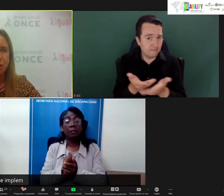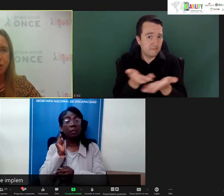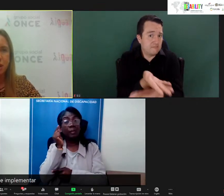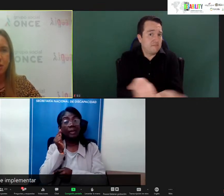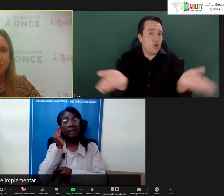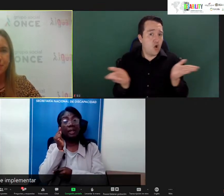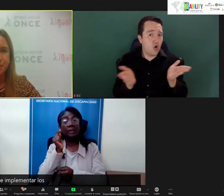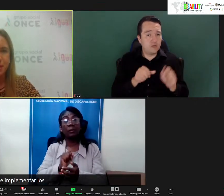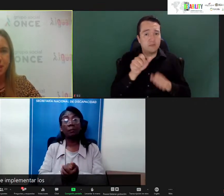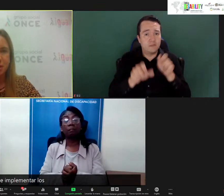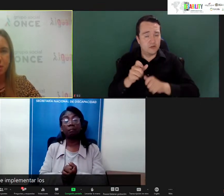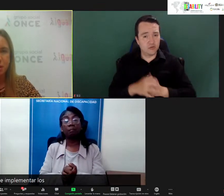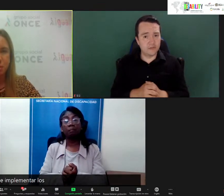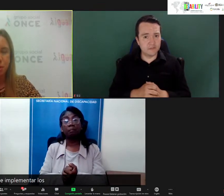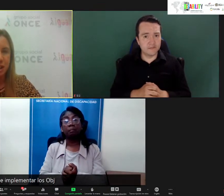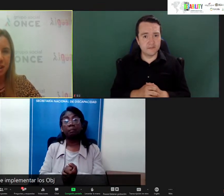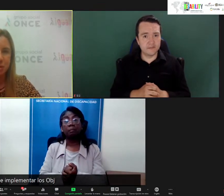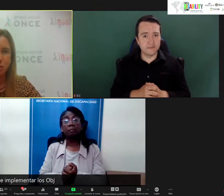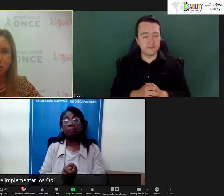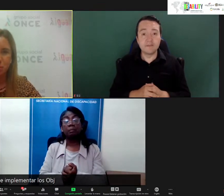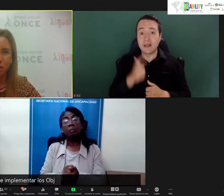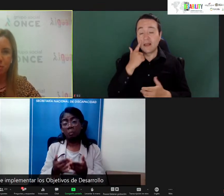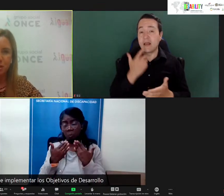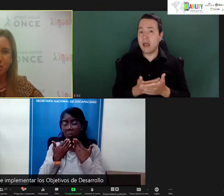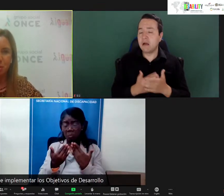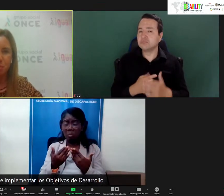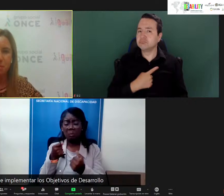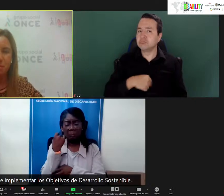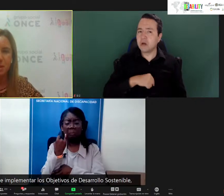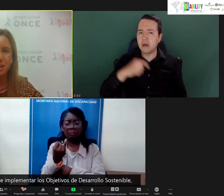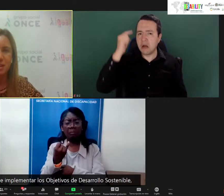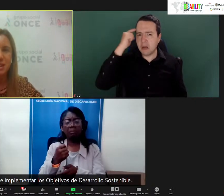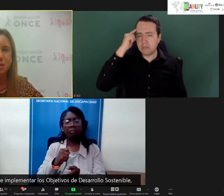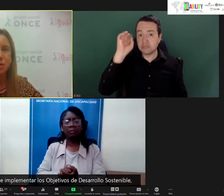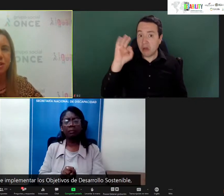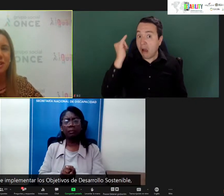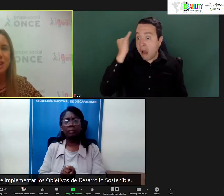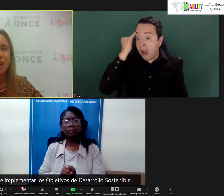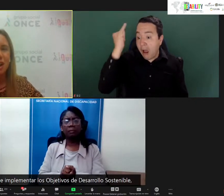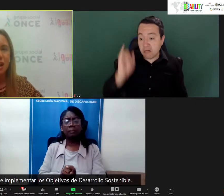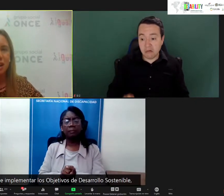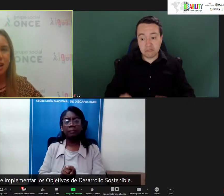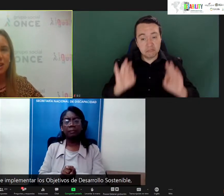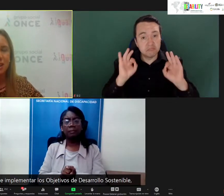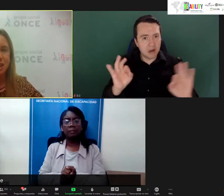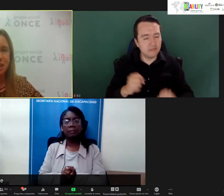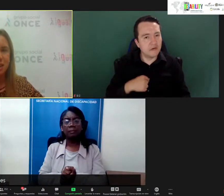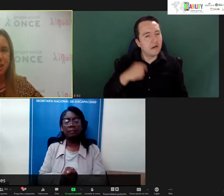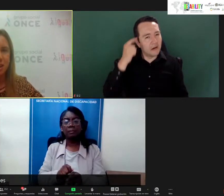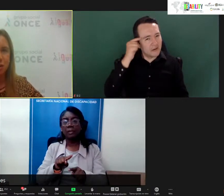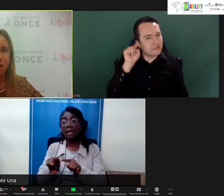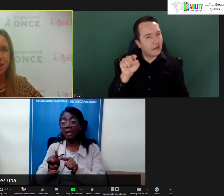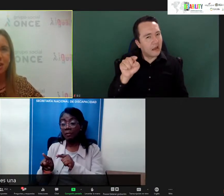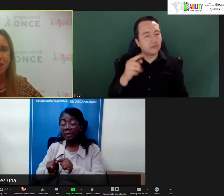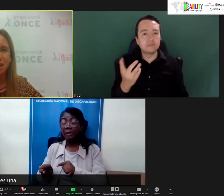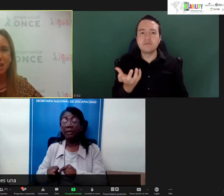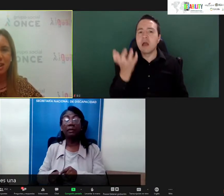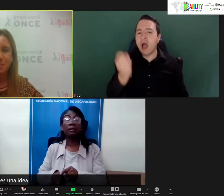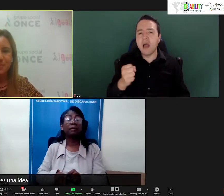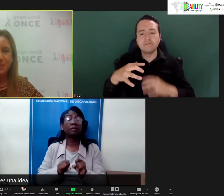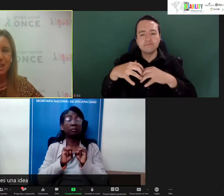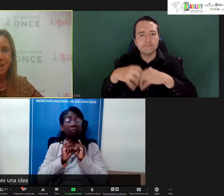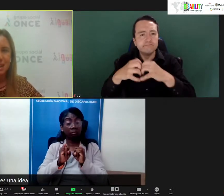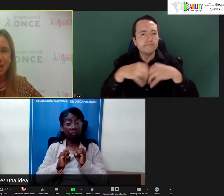and so in this framework we thought it was a good idea at least that's how we have thought of this